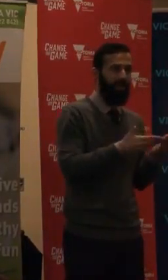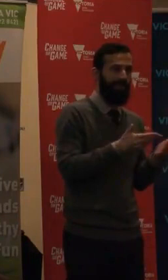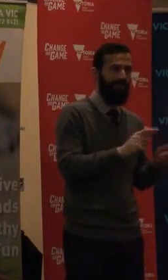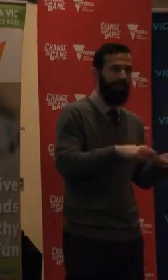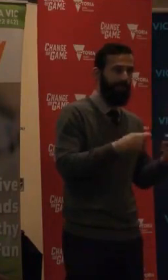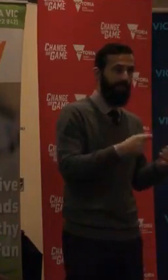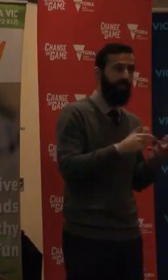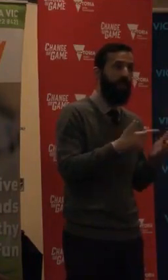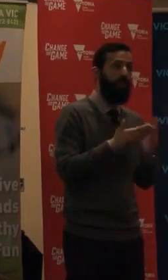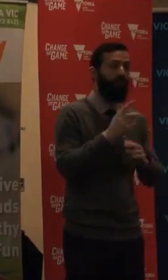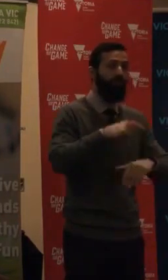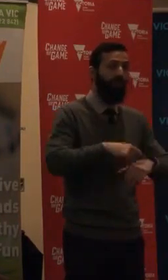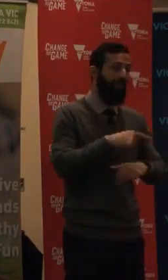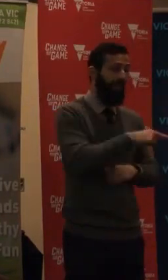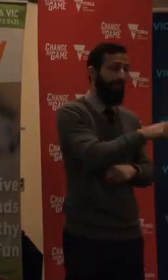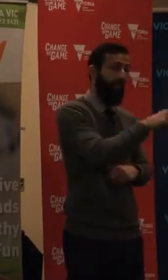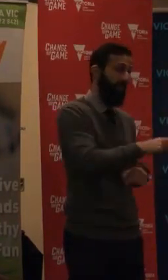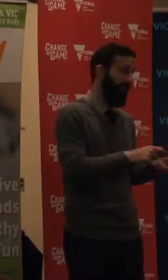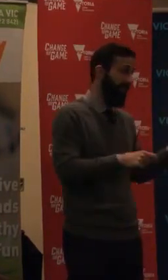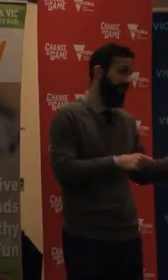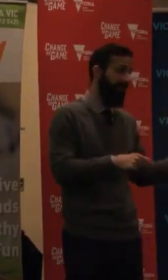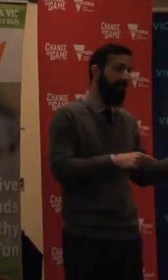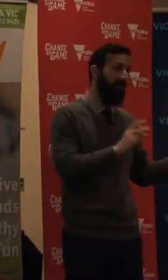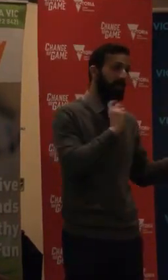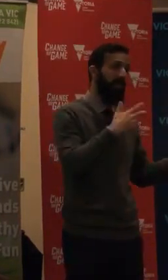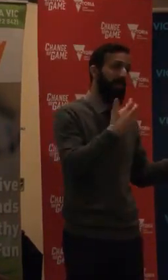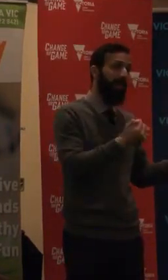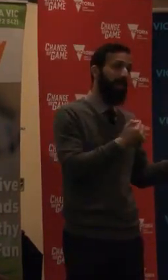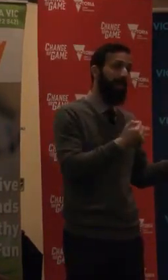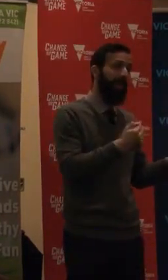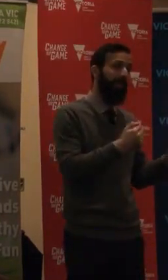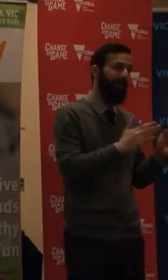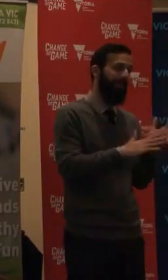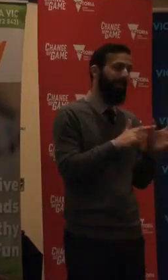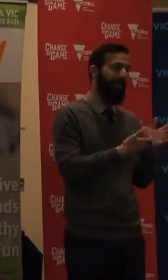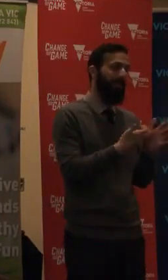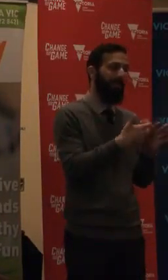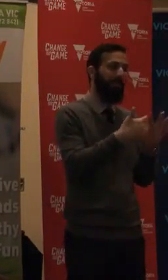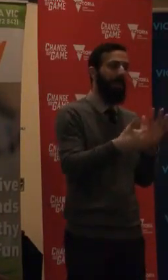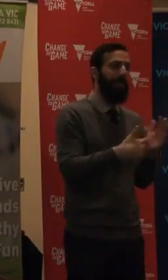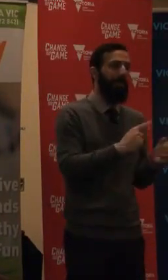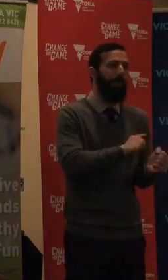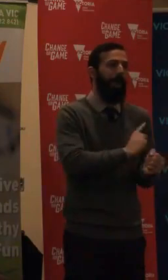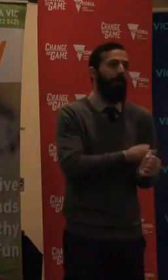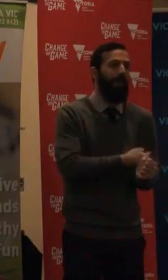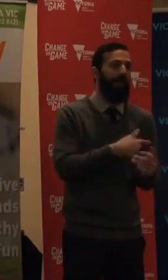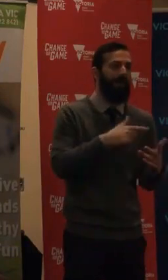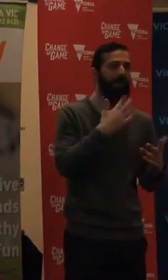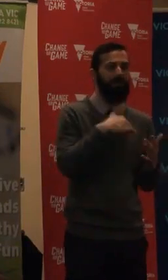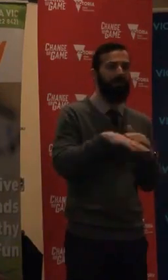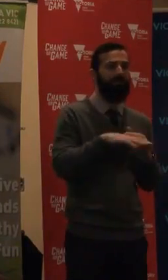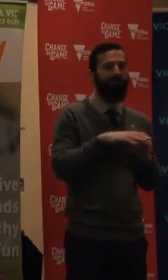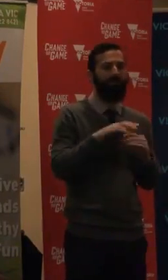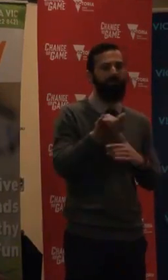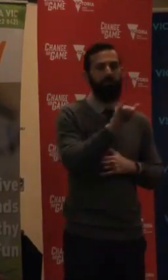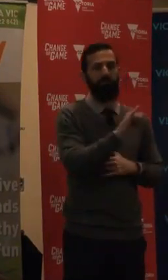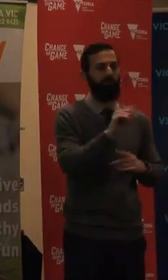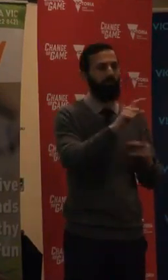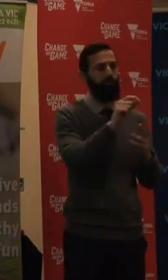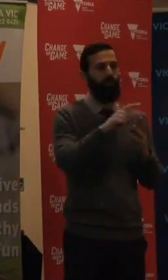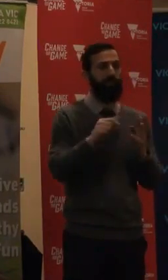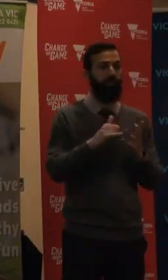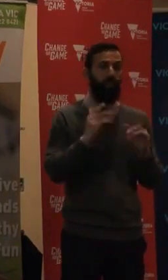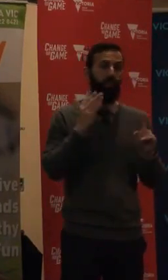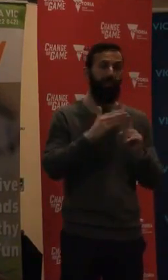time that person is expected to have significant market power in exercising that choice. And so I suppose the